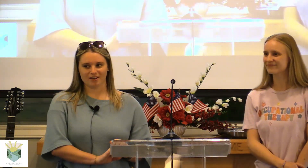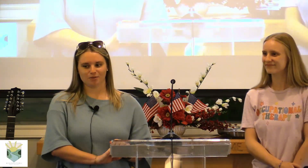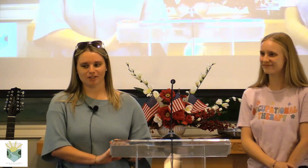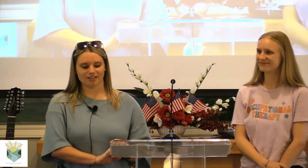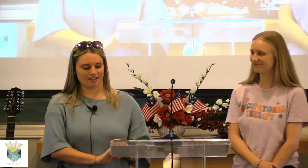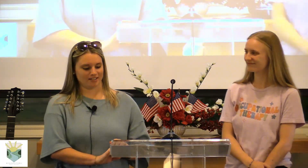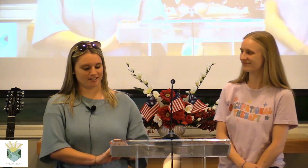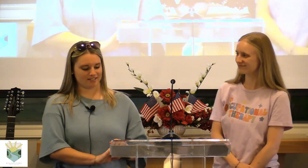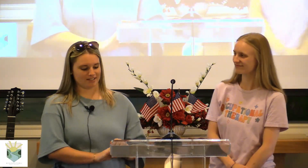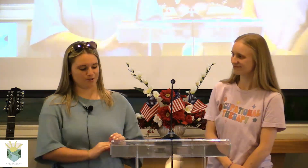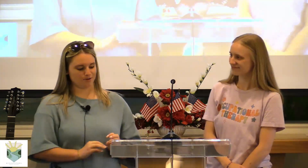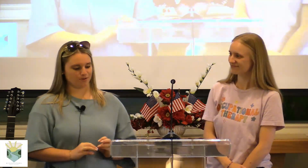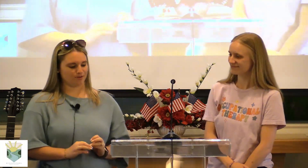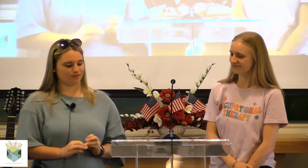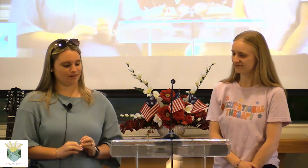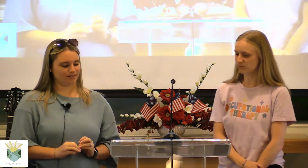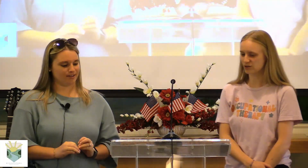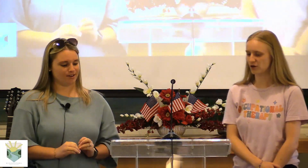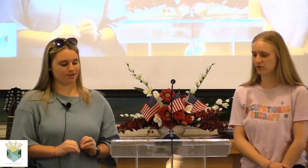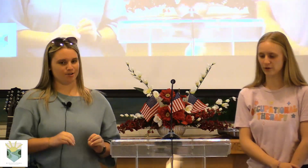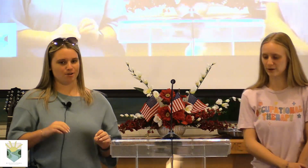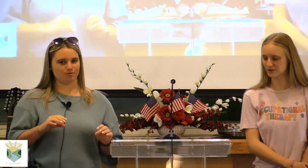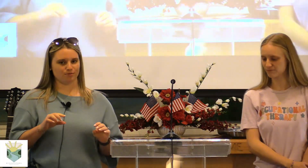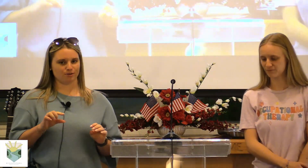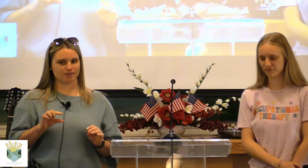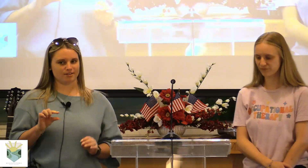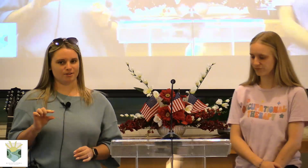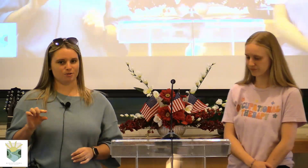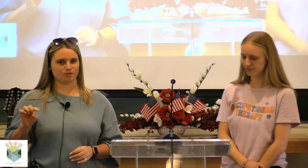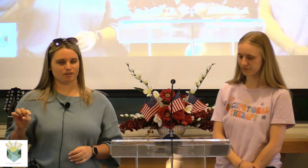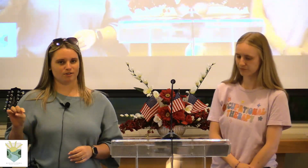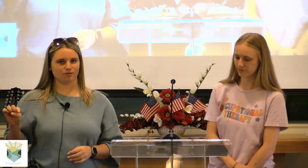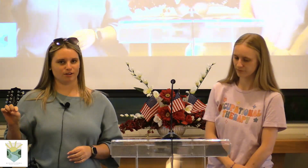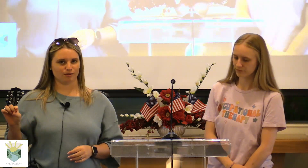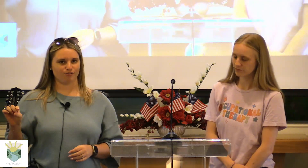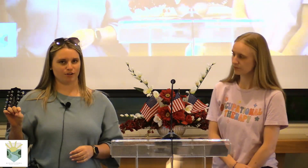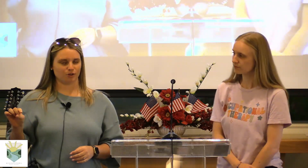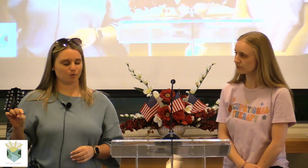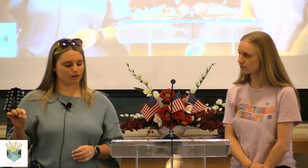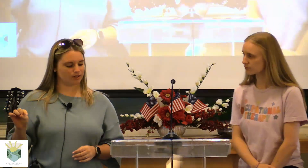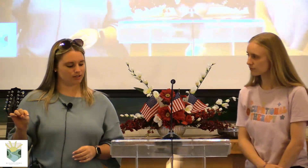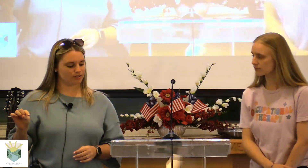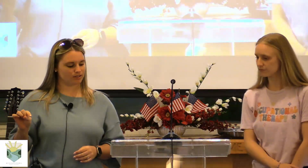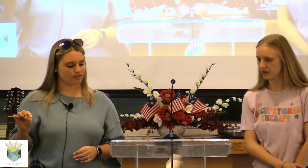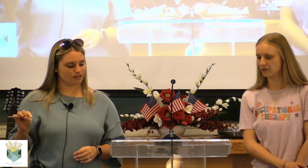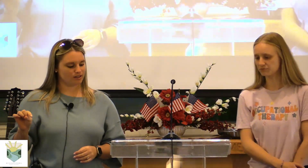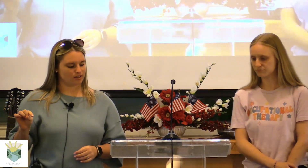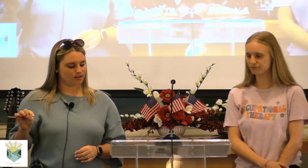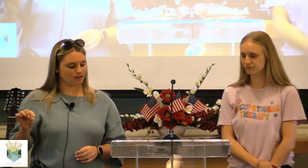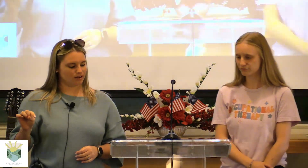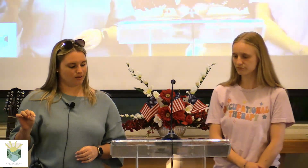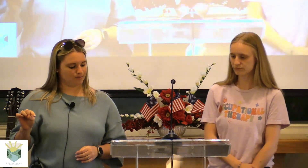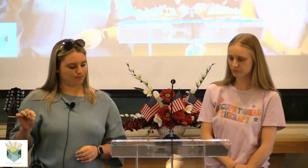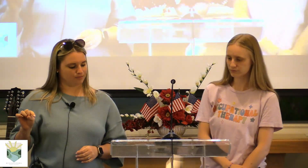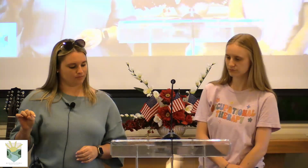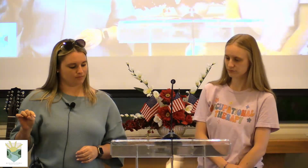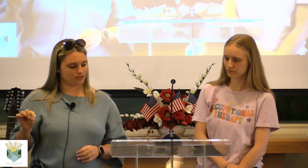really is. So, you know, you don't really use like your little filler words because she's